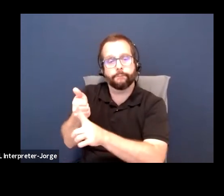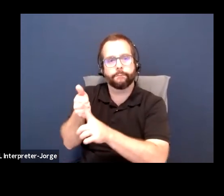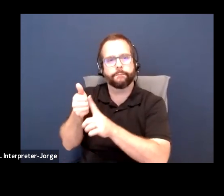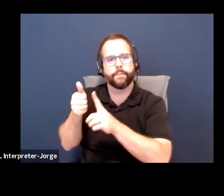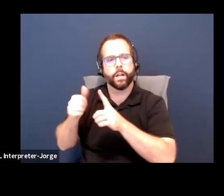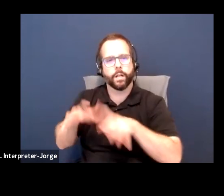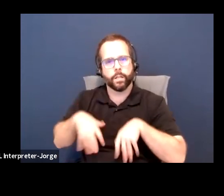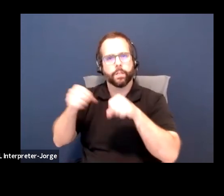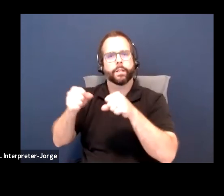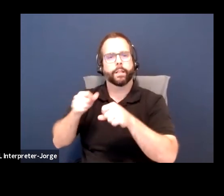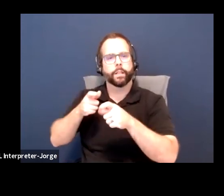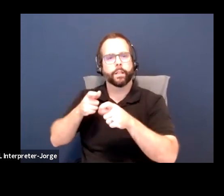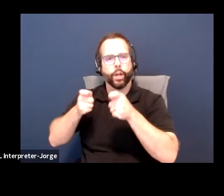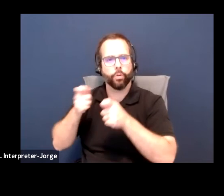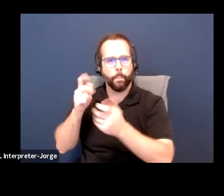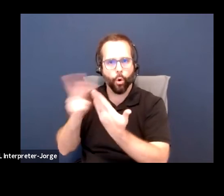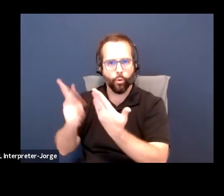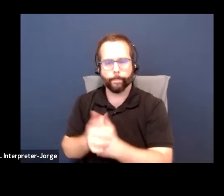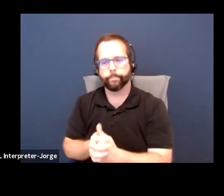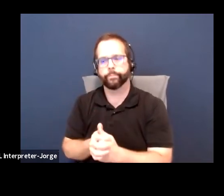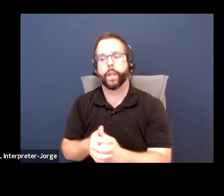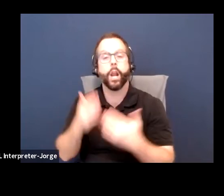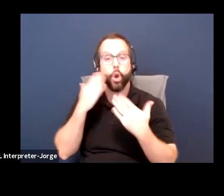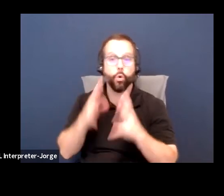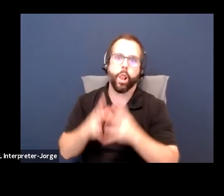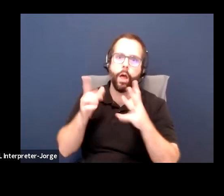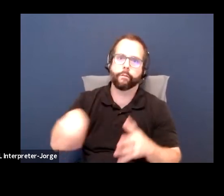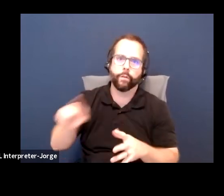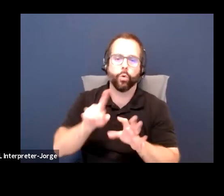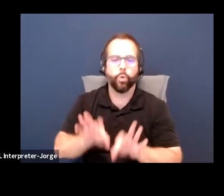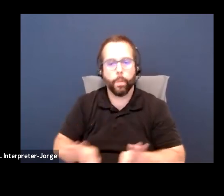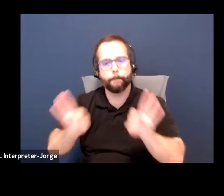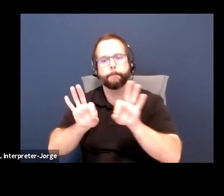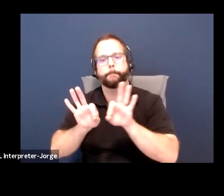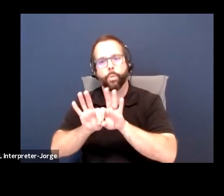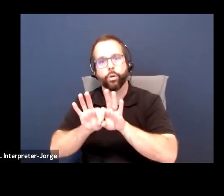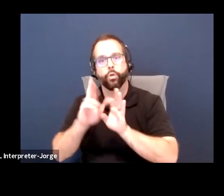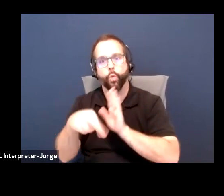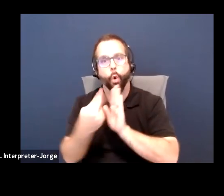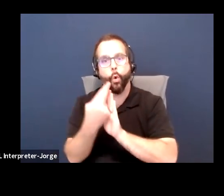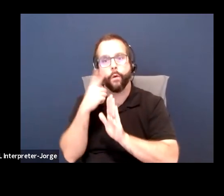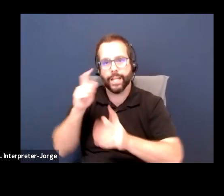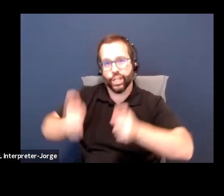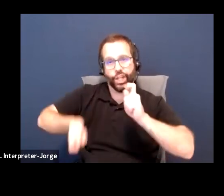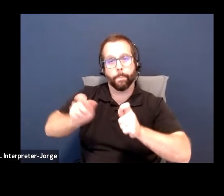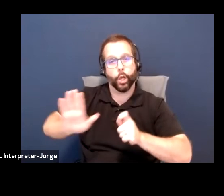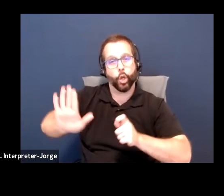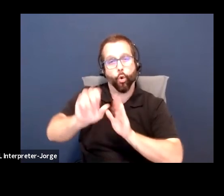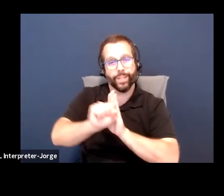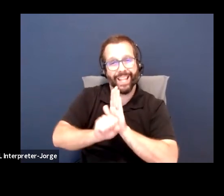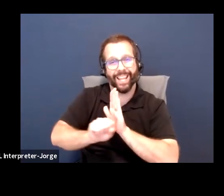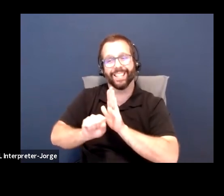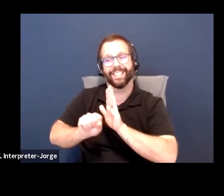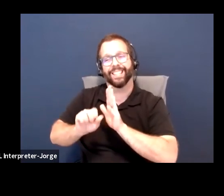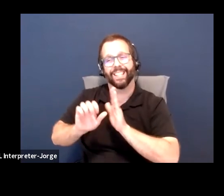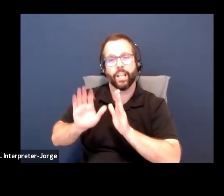know so many of you played an important role in shaping your state's initial proposals about how to